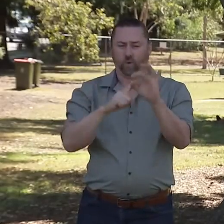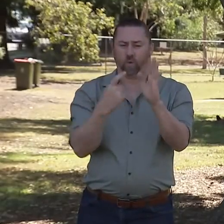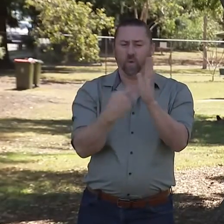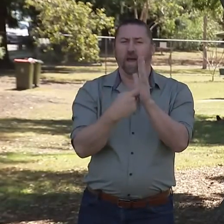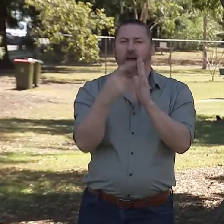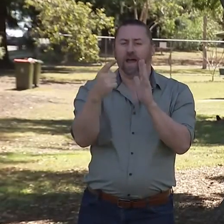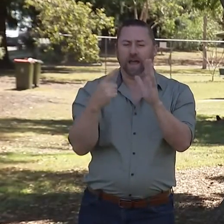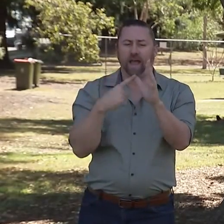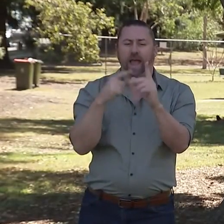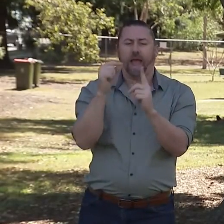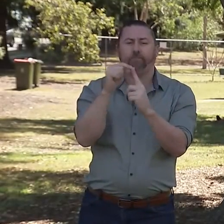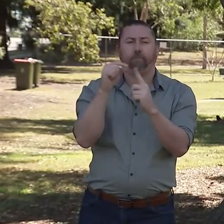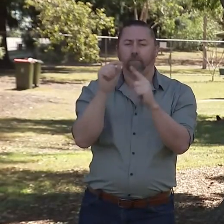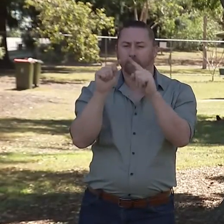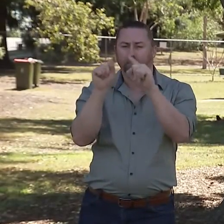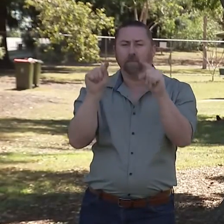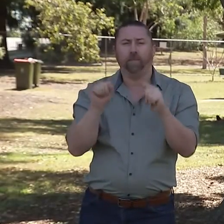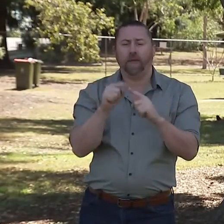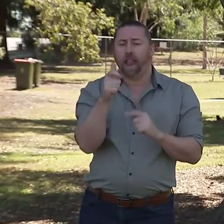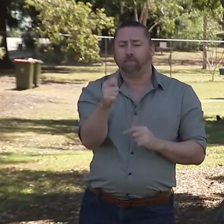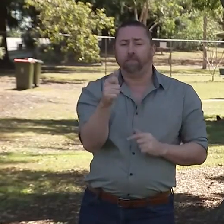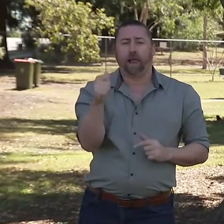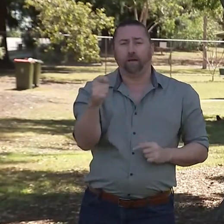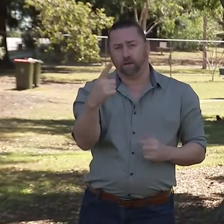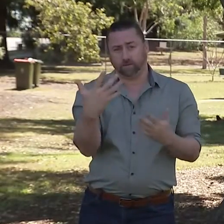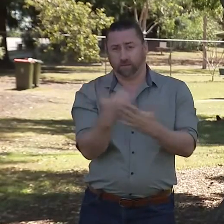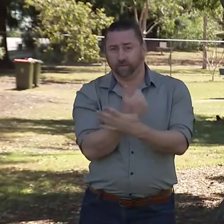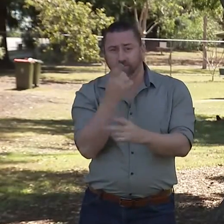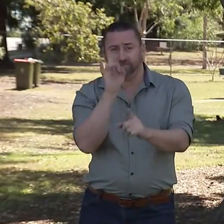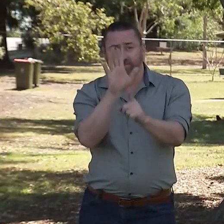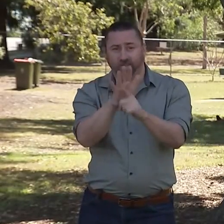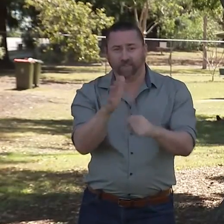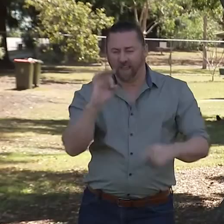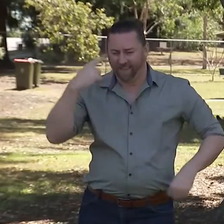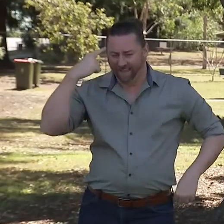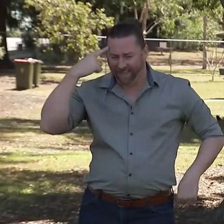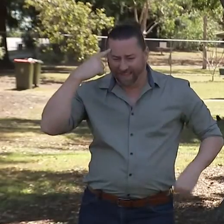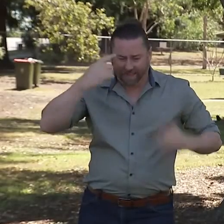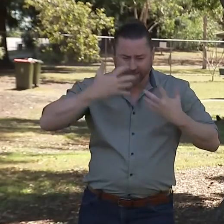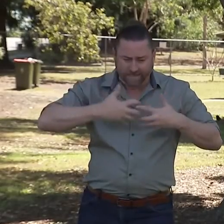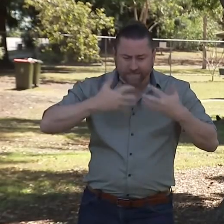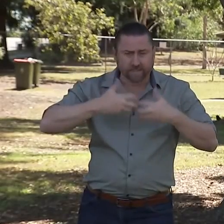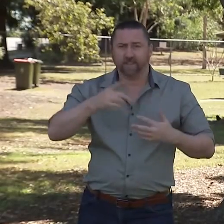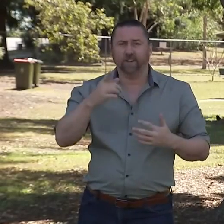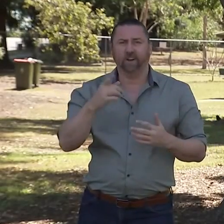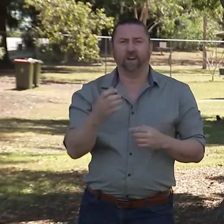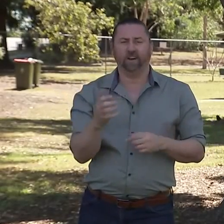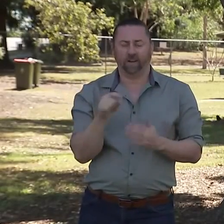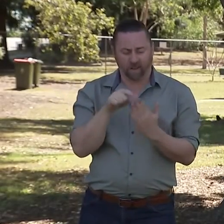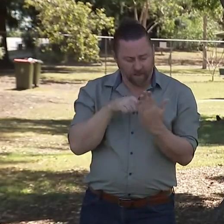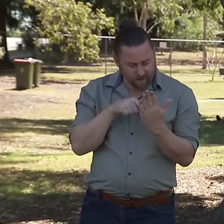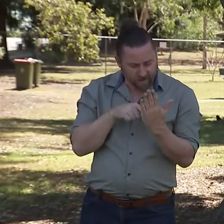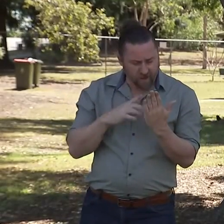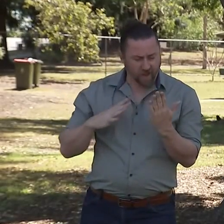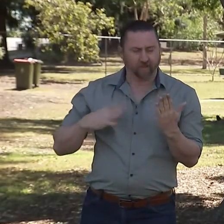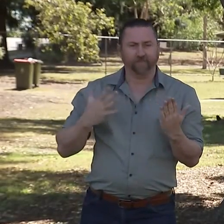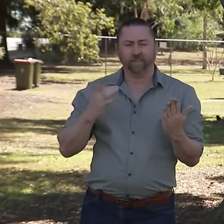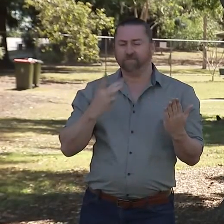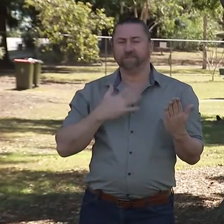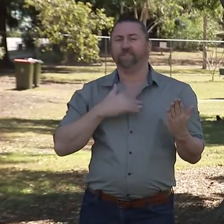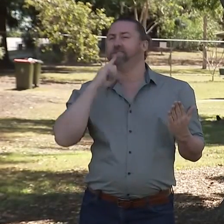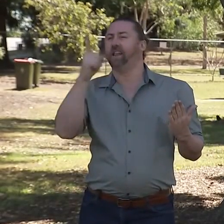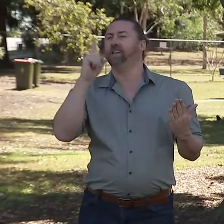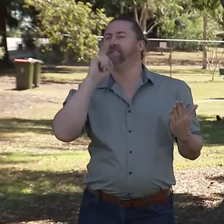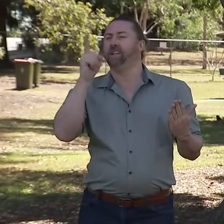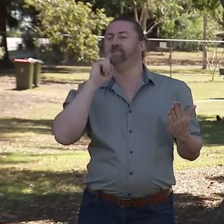could really use that check-in app, because it's not only to find the contacts, but also to find where people have been